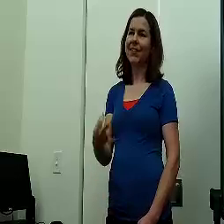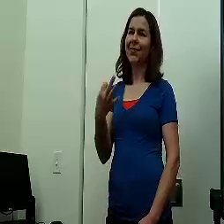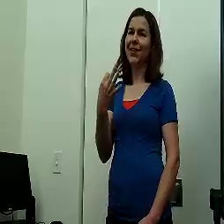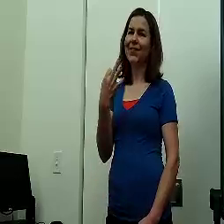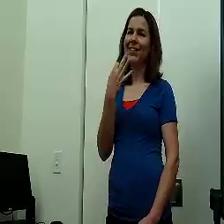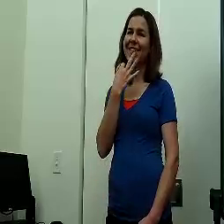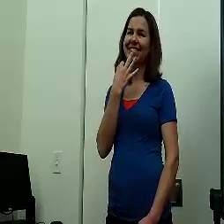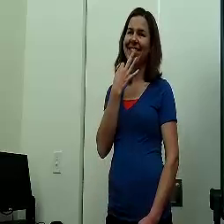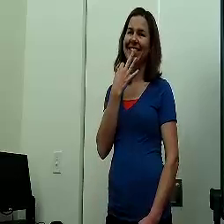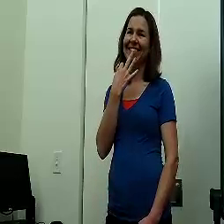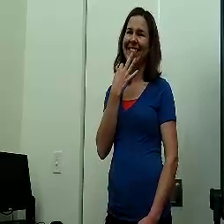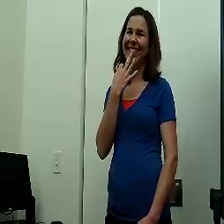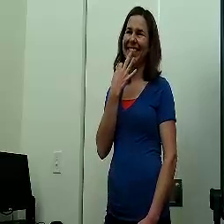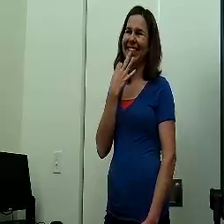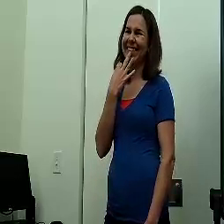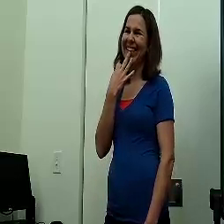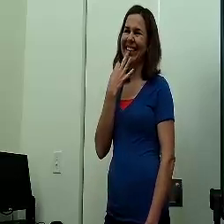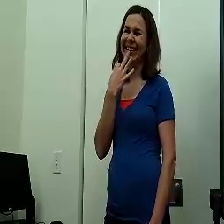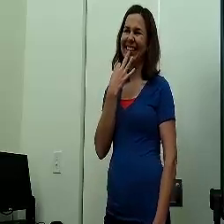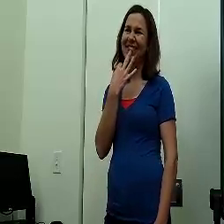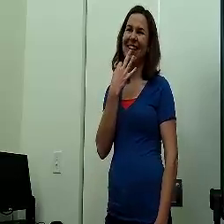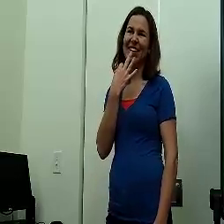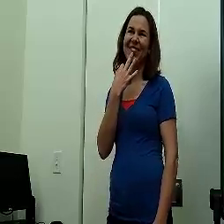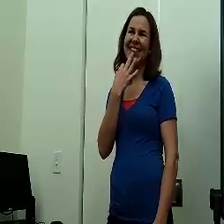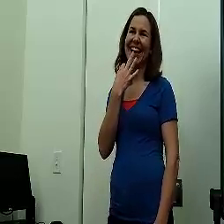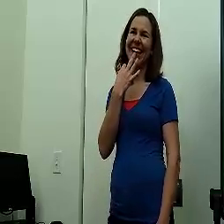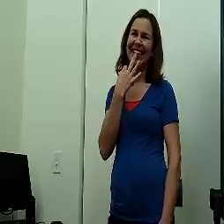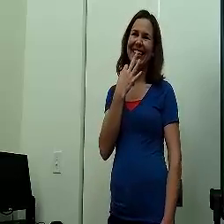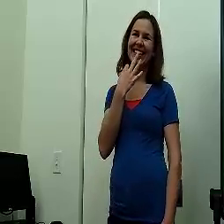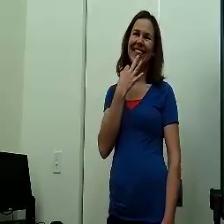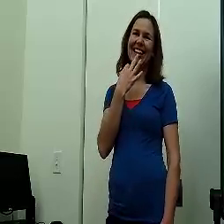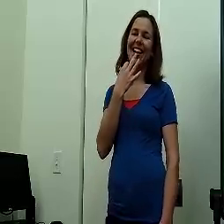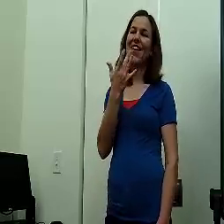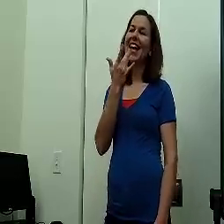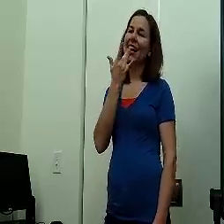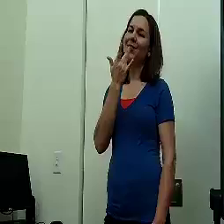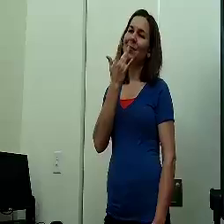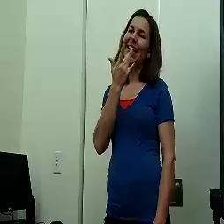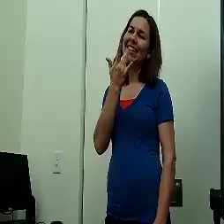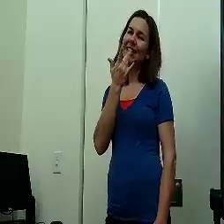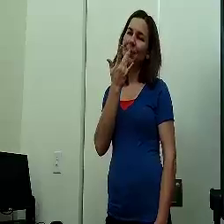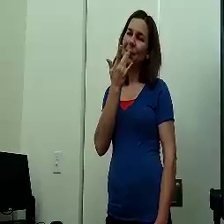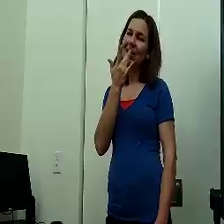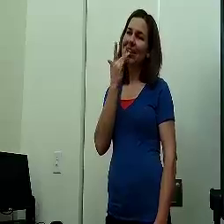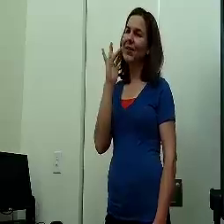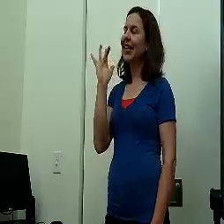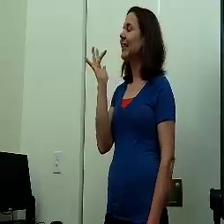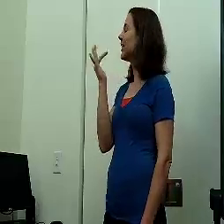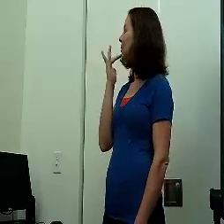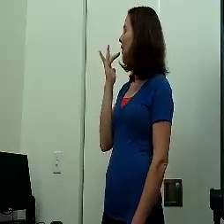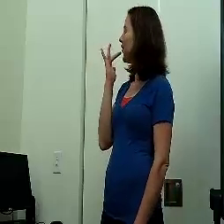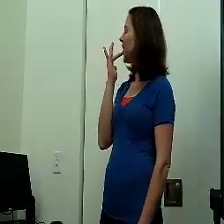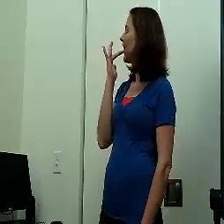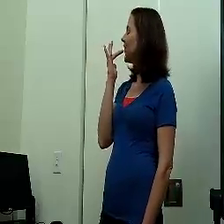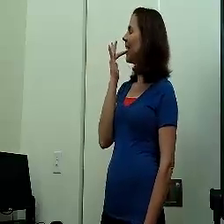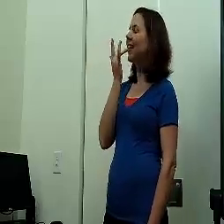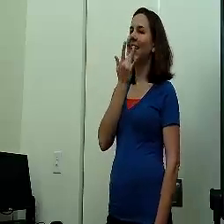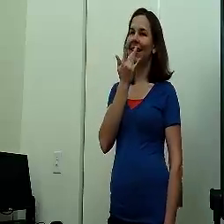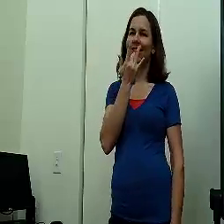So close. Oh, This flavor. Yeah. So it's an F. It comes from taste. Okay. So taste is the middle finger of your hand that touches